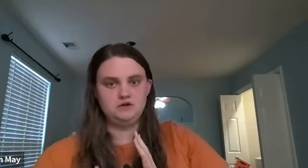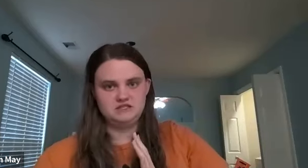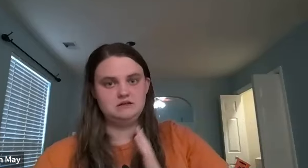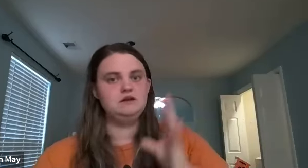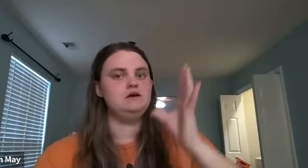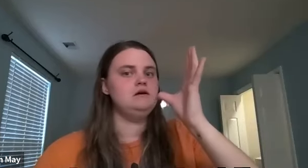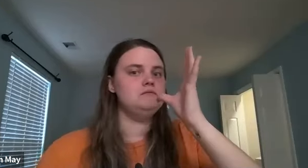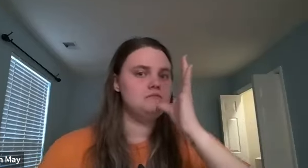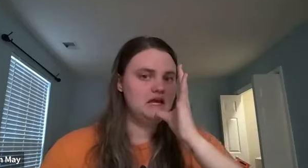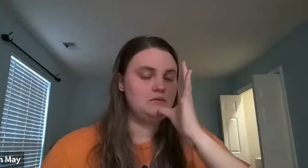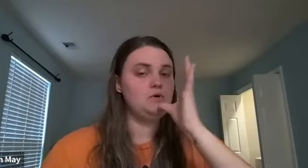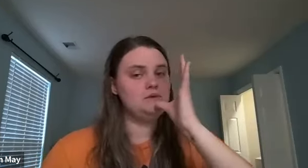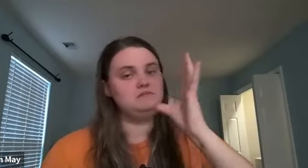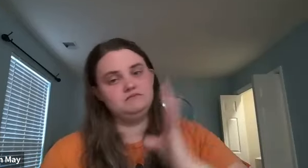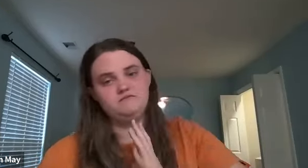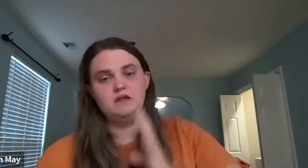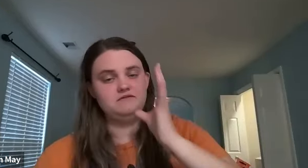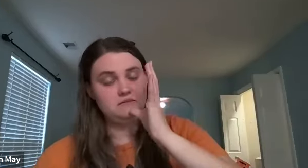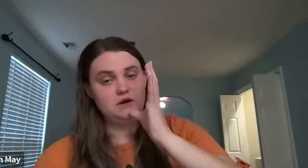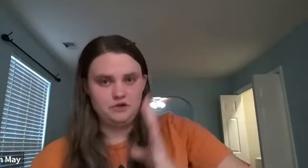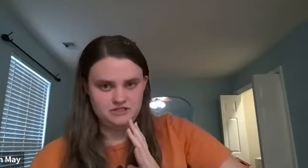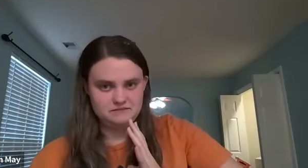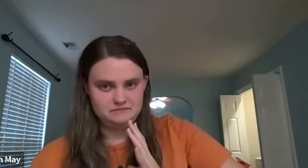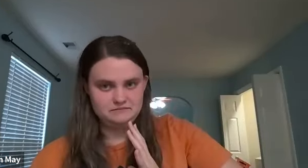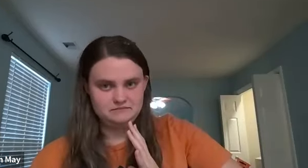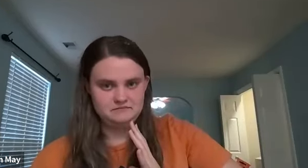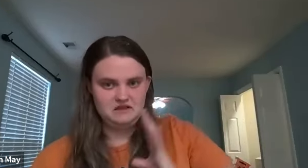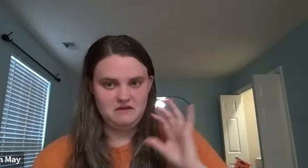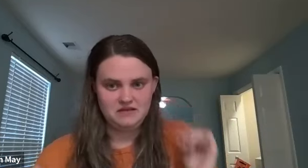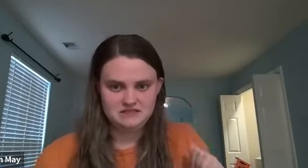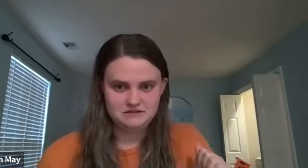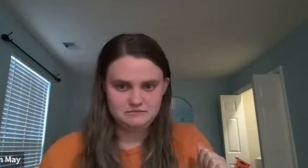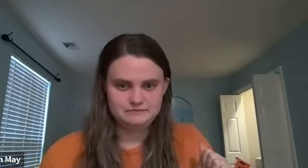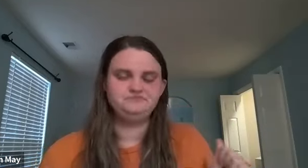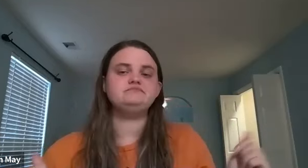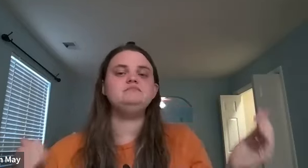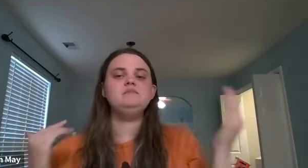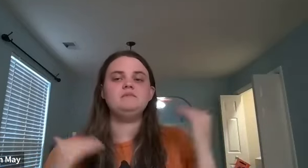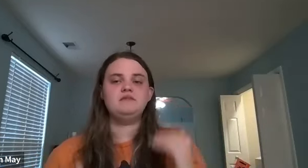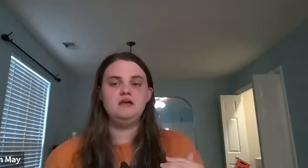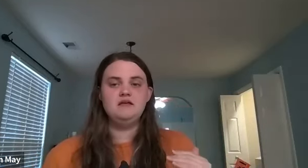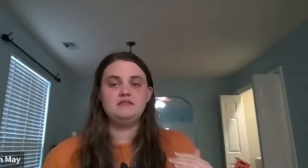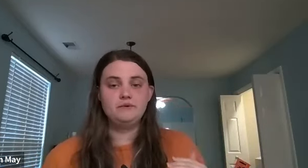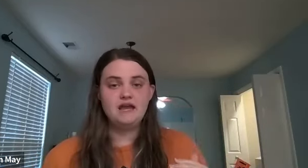person, man, woman, like female person, if that makes sense. Then we